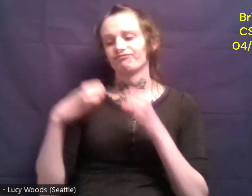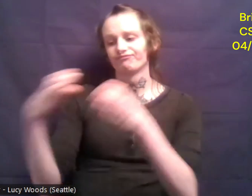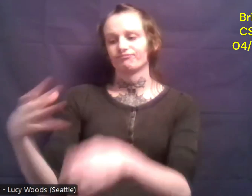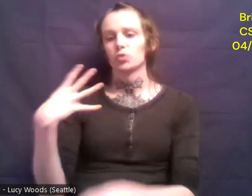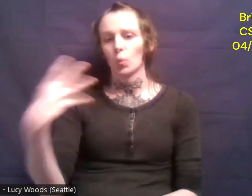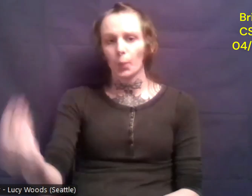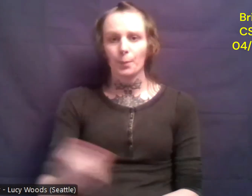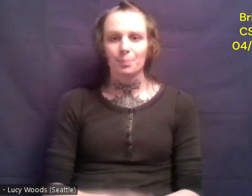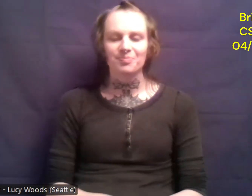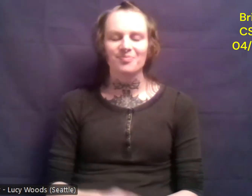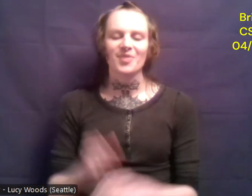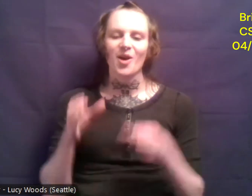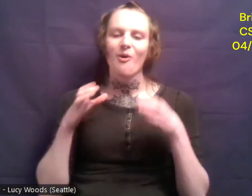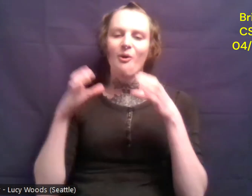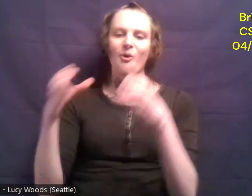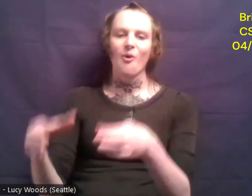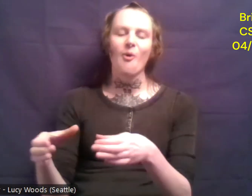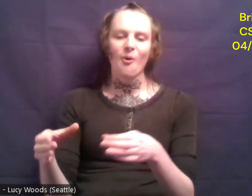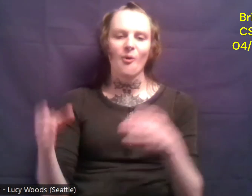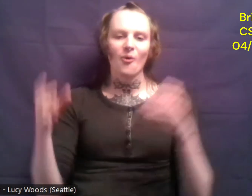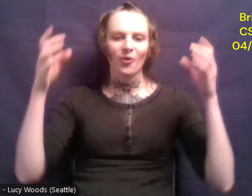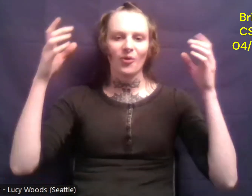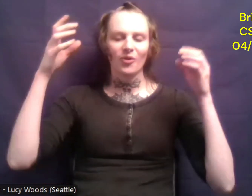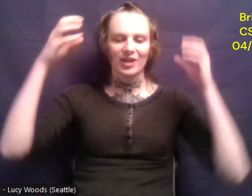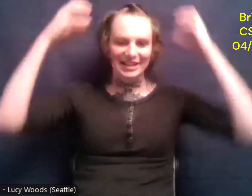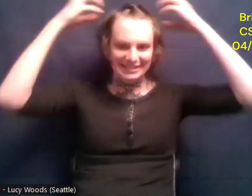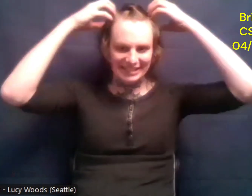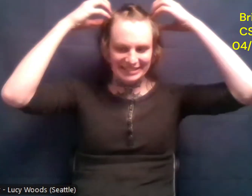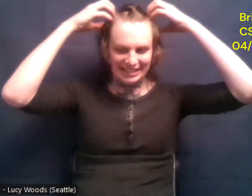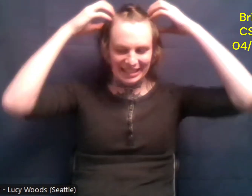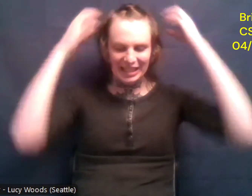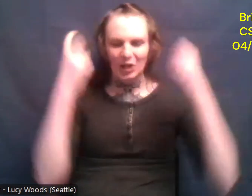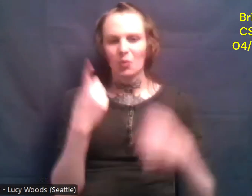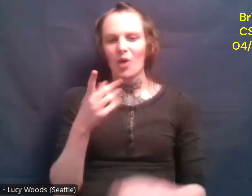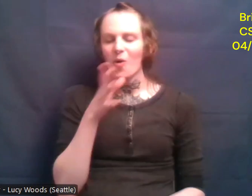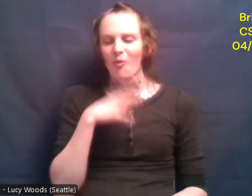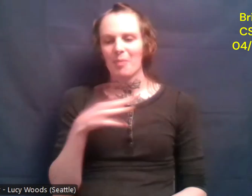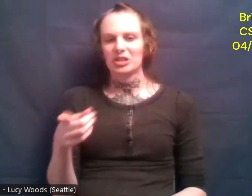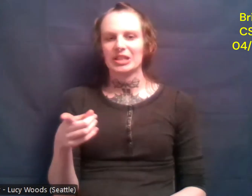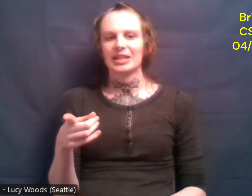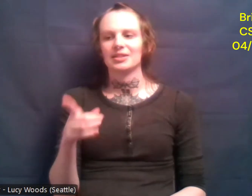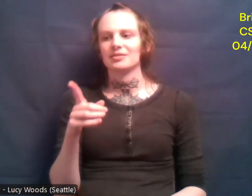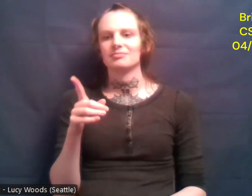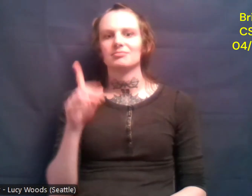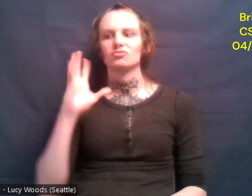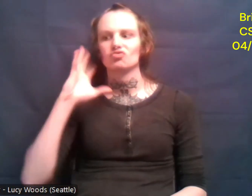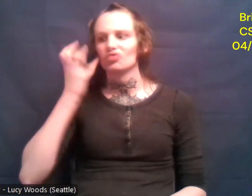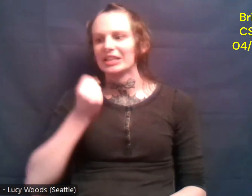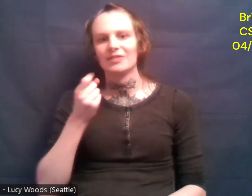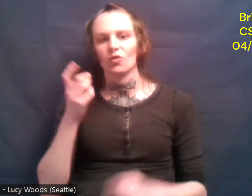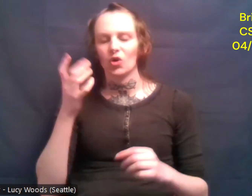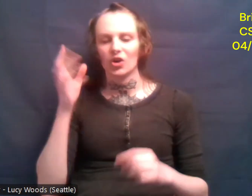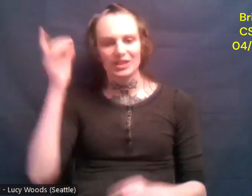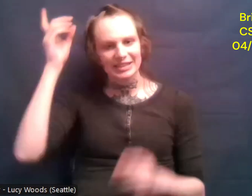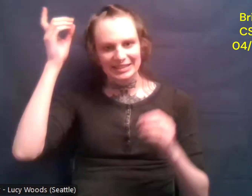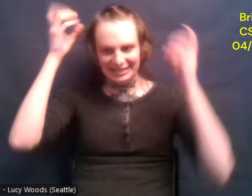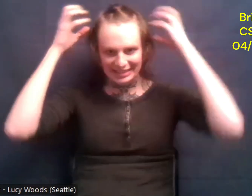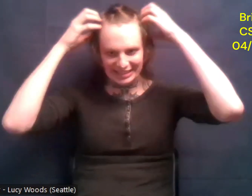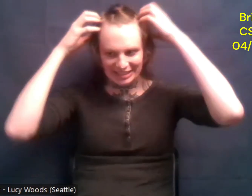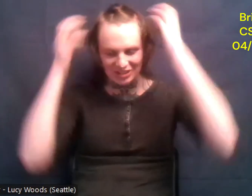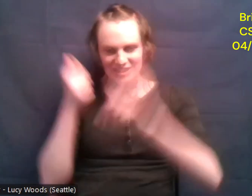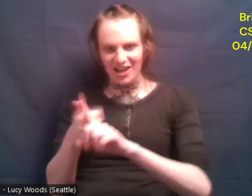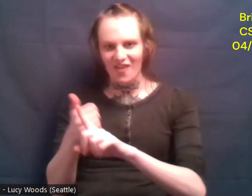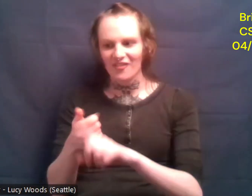we went to Disney World. One of them is like a Disney adult. So she was our tour guide, and it was